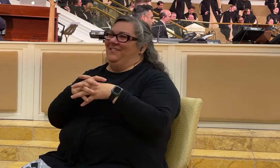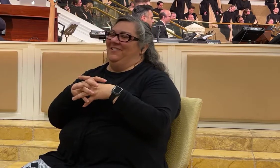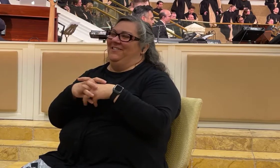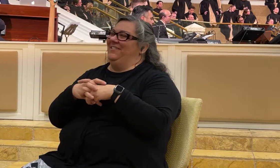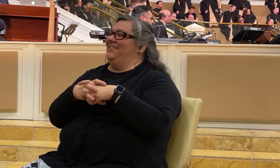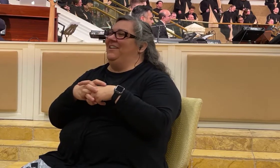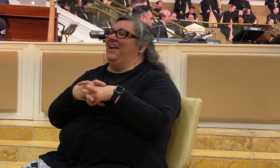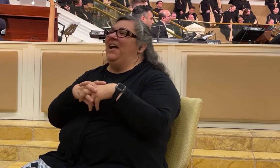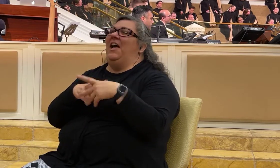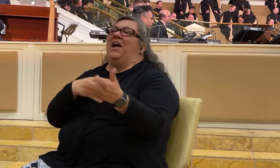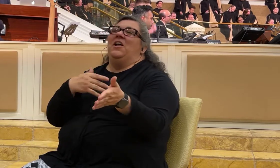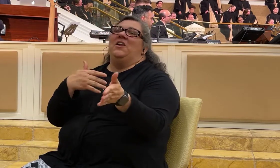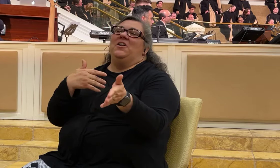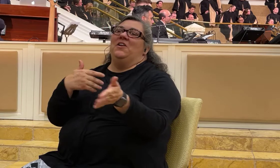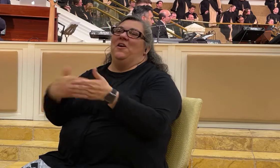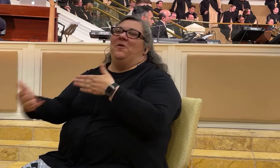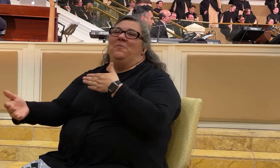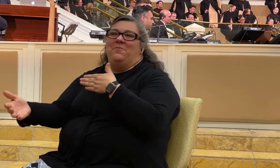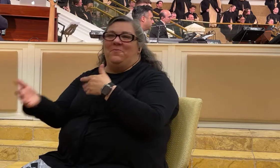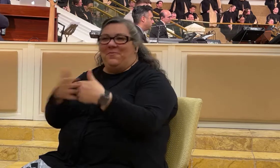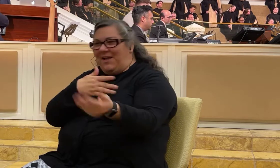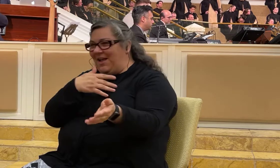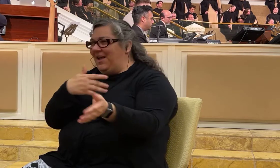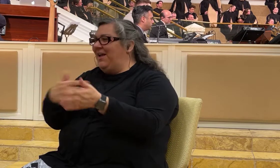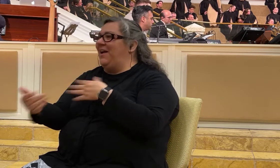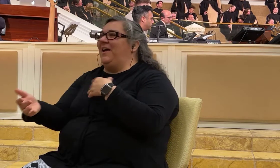So no matter